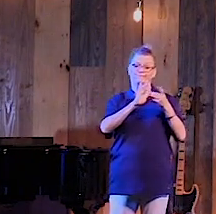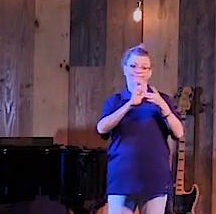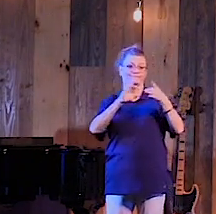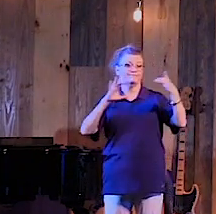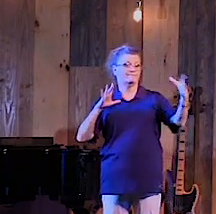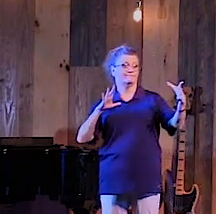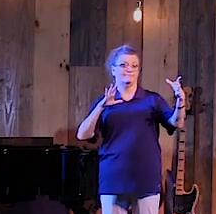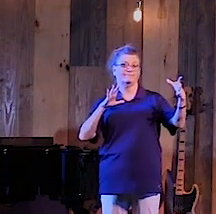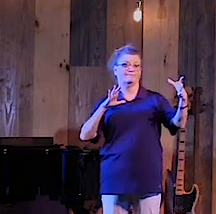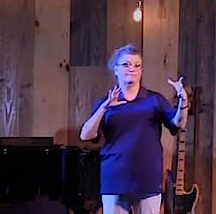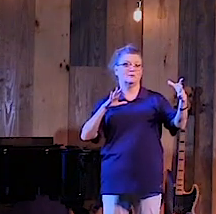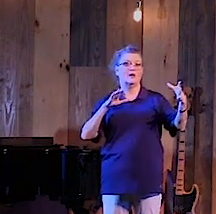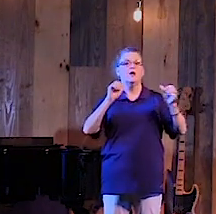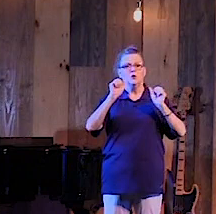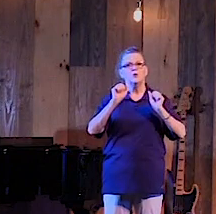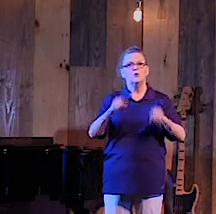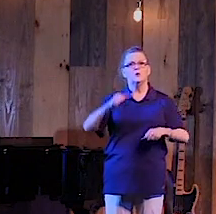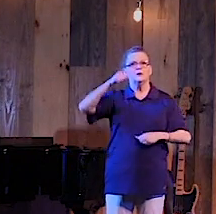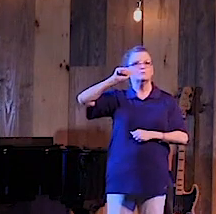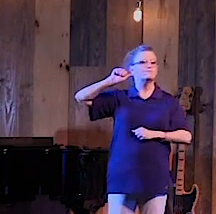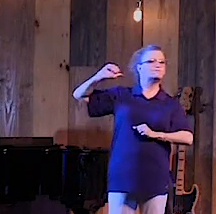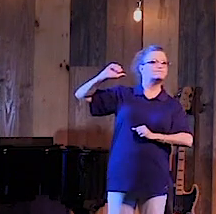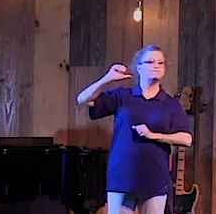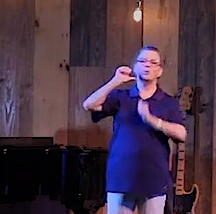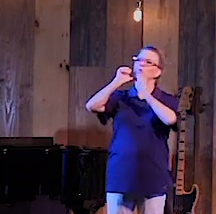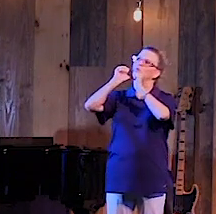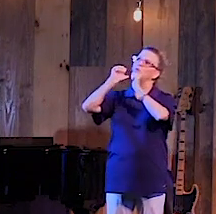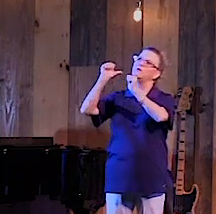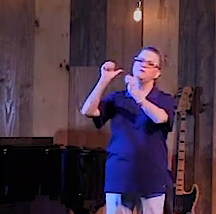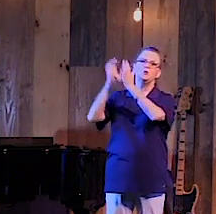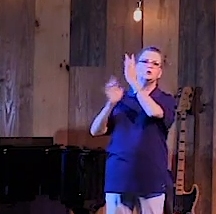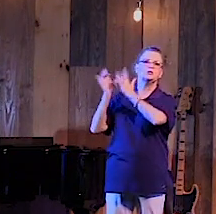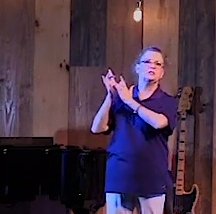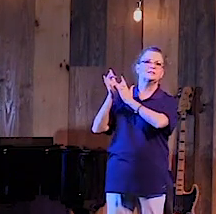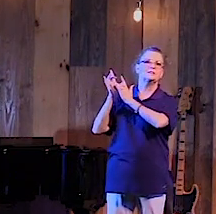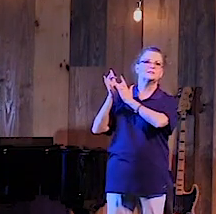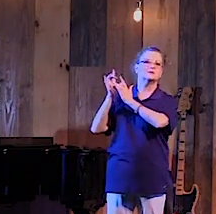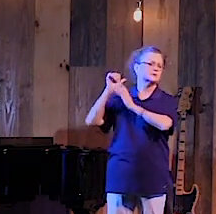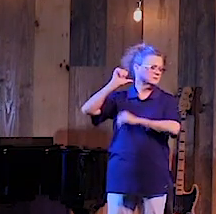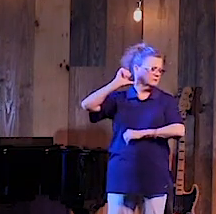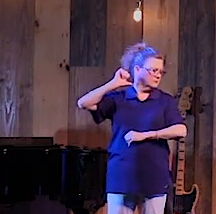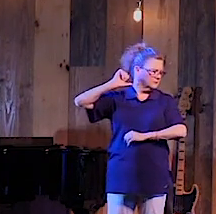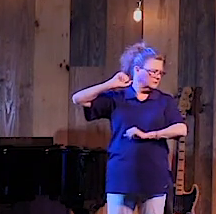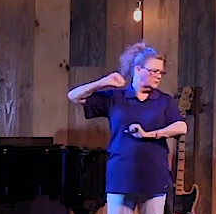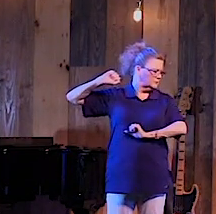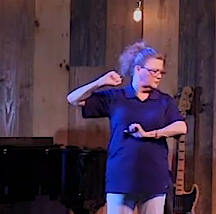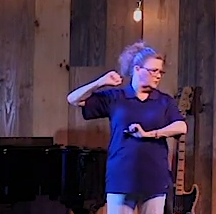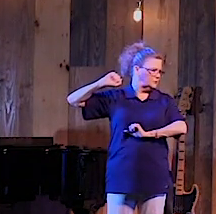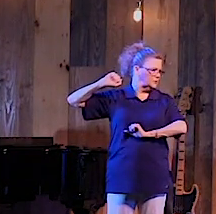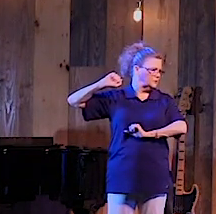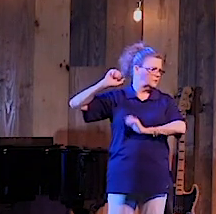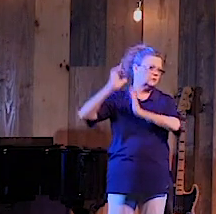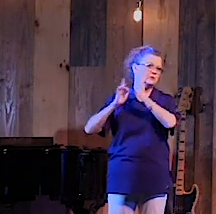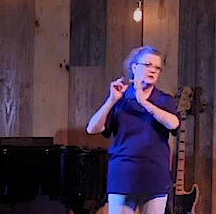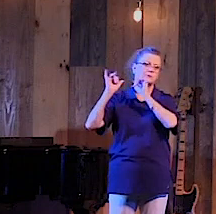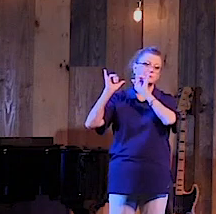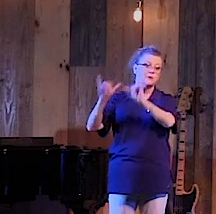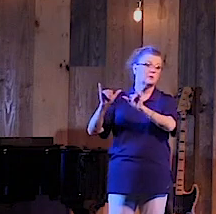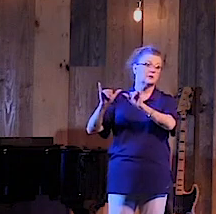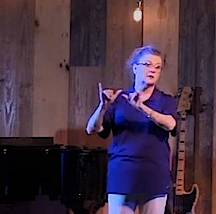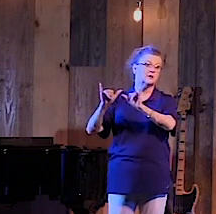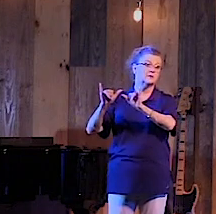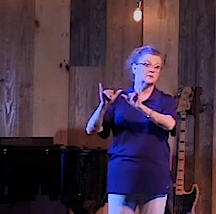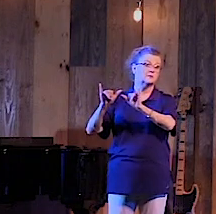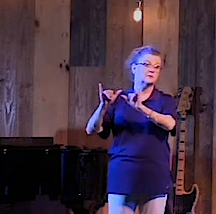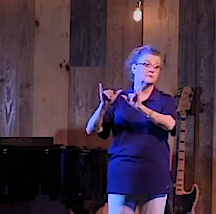to refuse Jesus Christ permanently. You can refuse to receive Jesus Christ permanently. You see, interestingly,